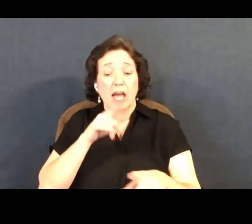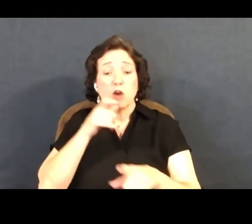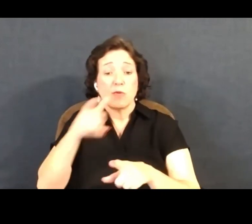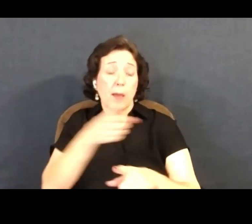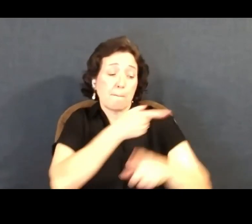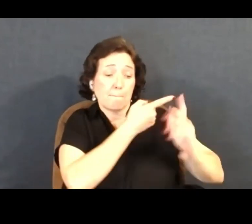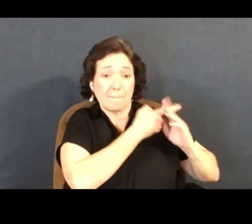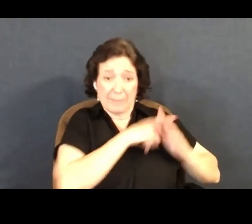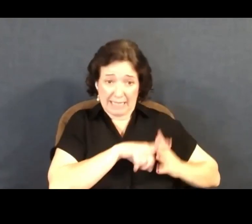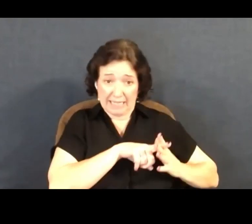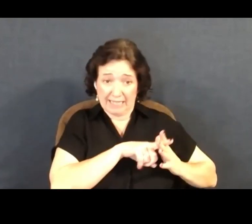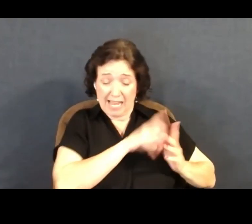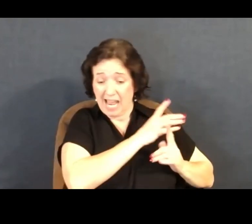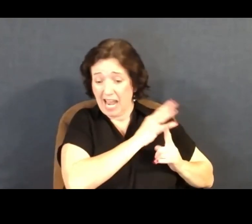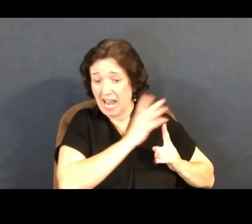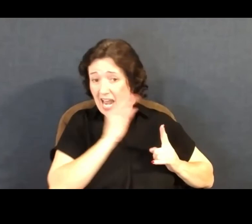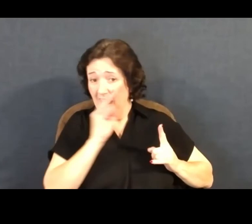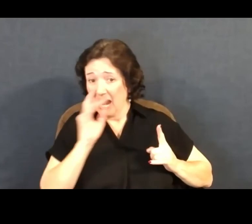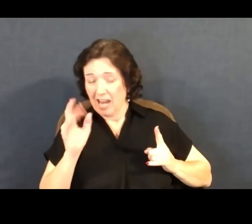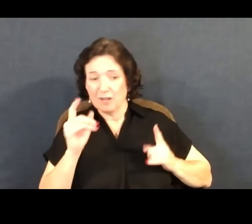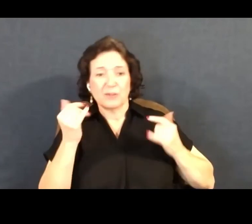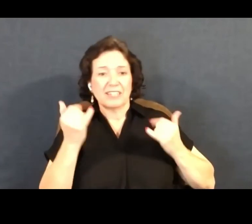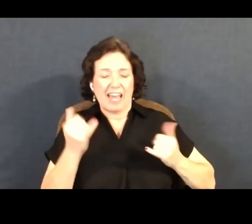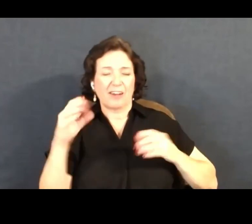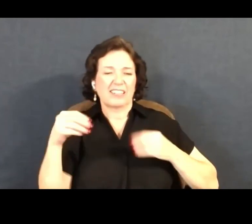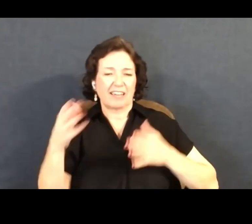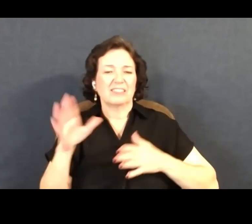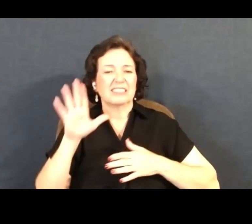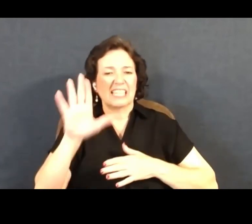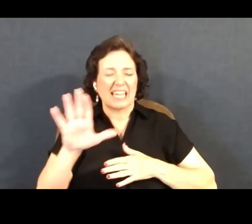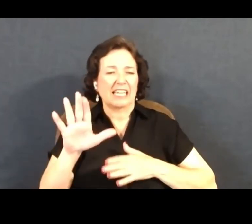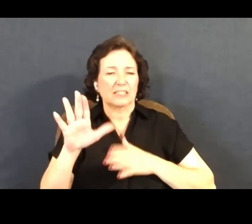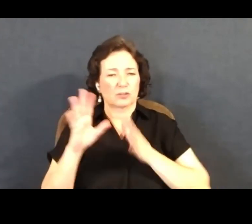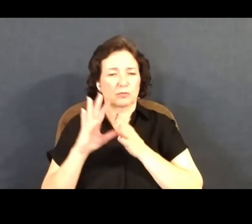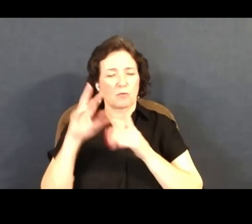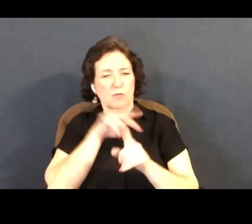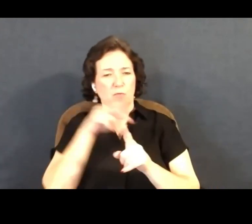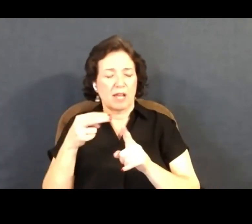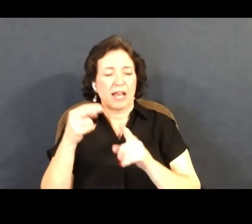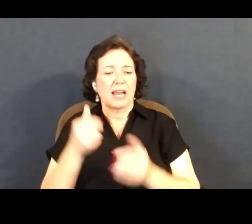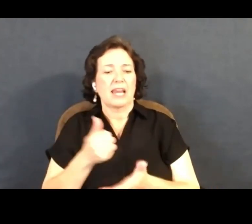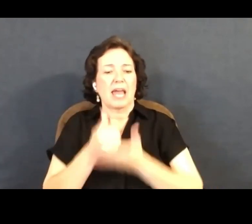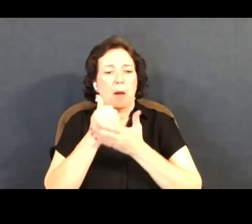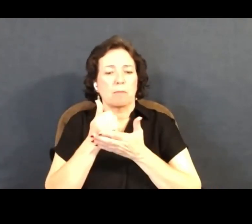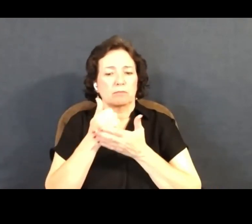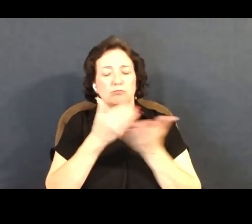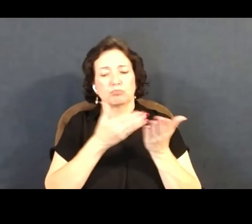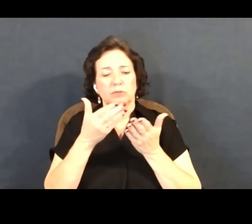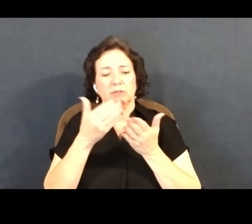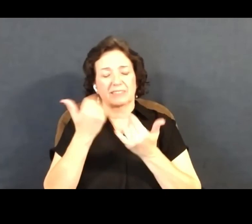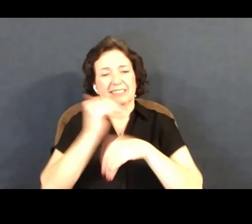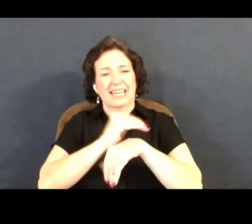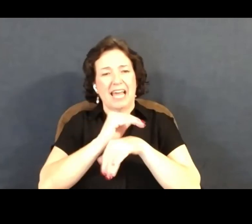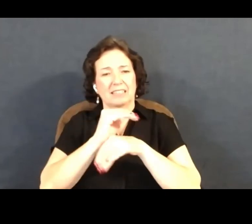the beginning might be here with us to give us his spin and help us bring tonight's concert to an